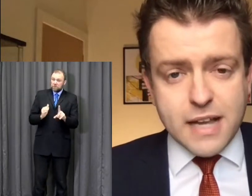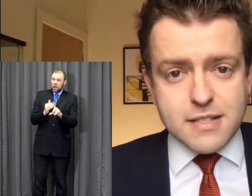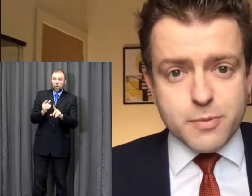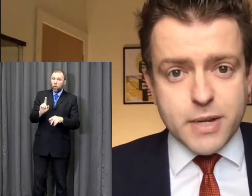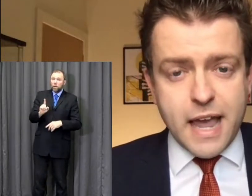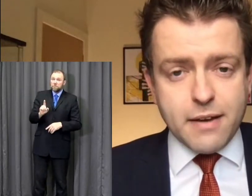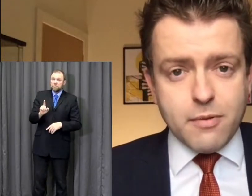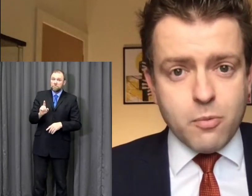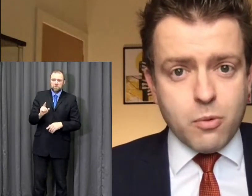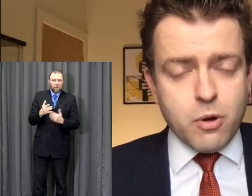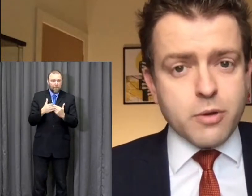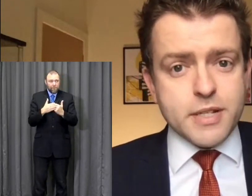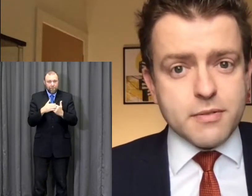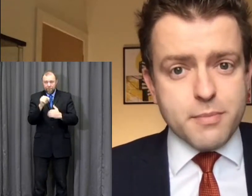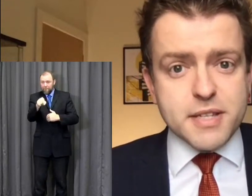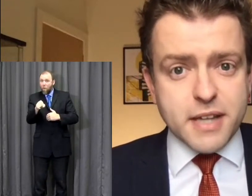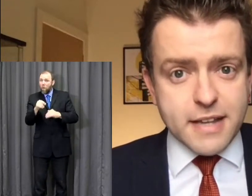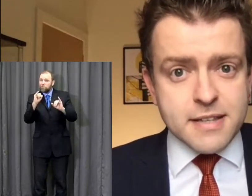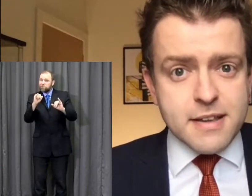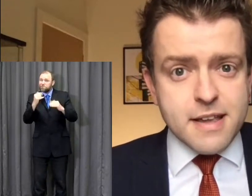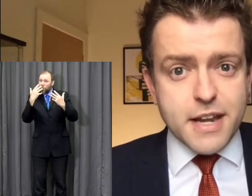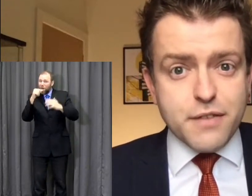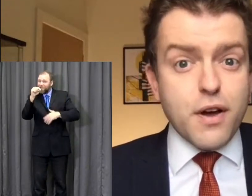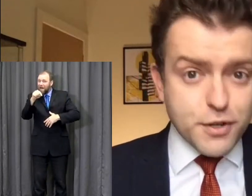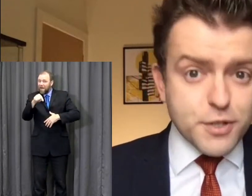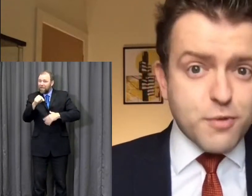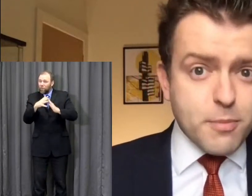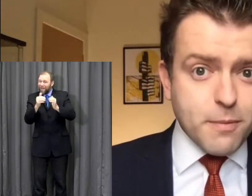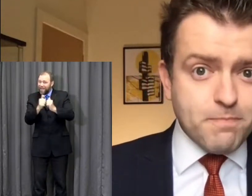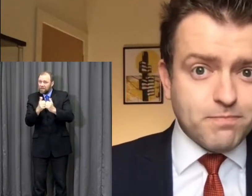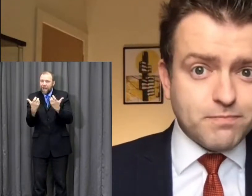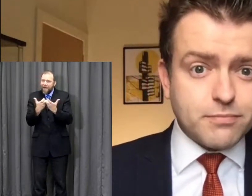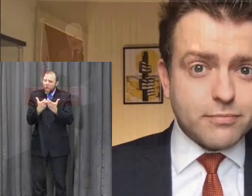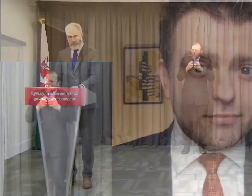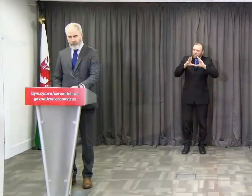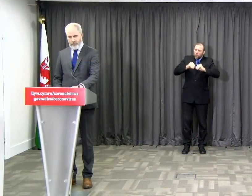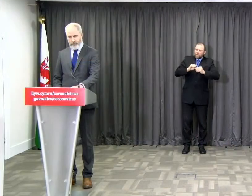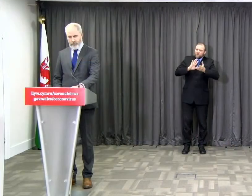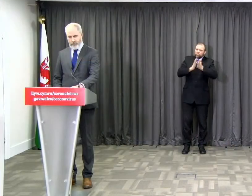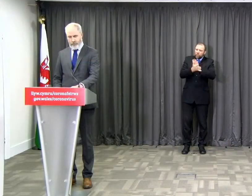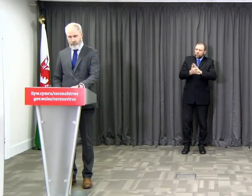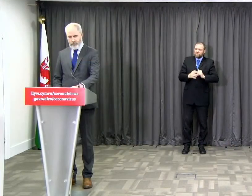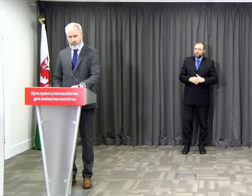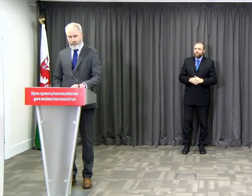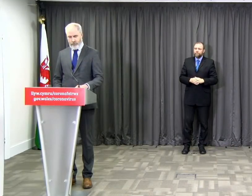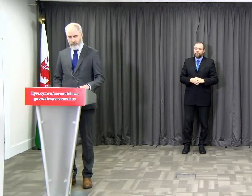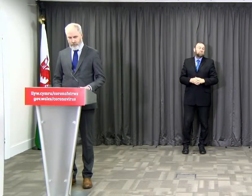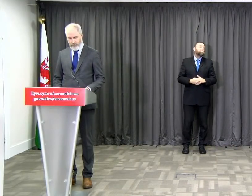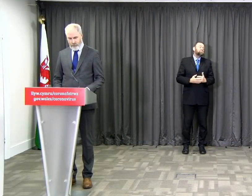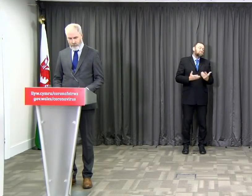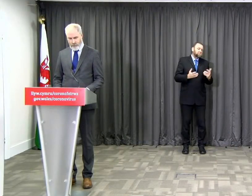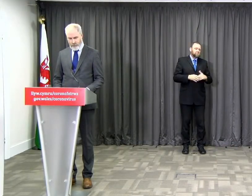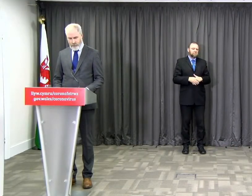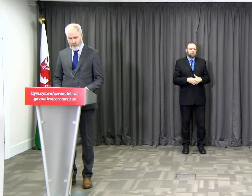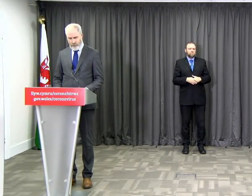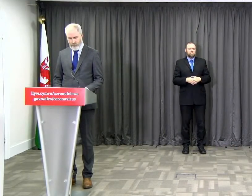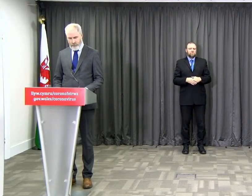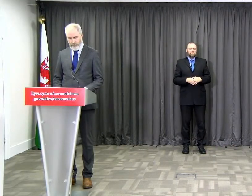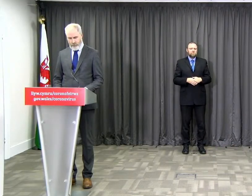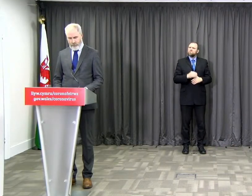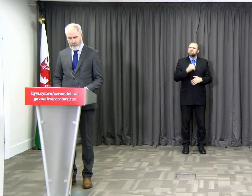as is forecast this weekend, what can we do to mitigate any further disruption? Yeah, well, I think the Minister's spoken to